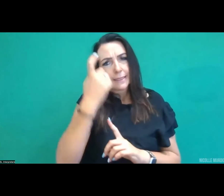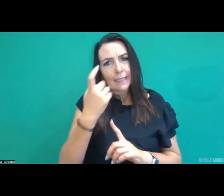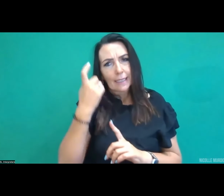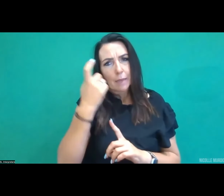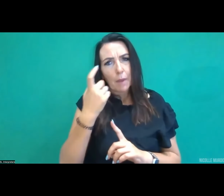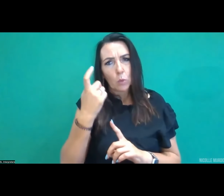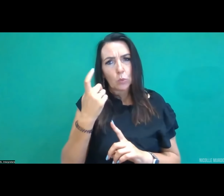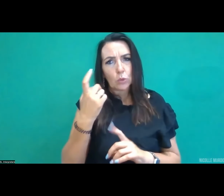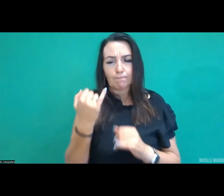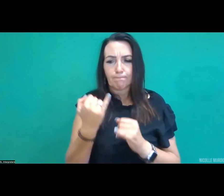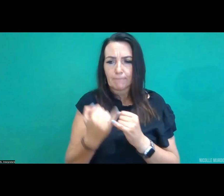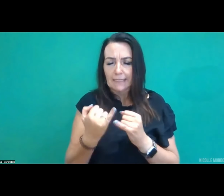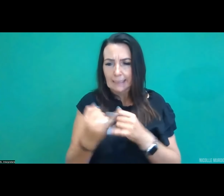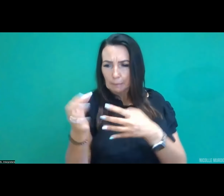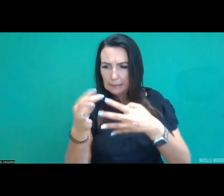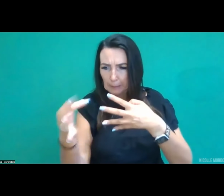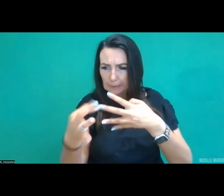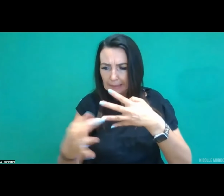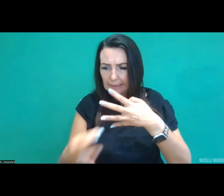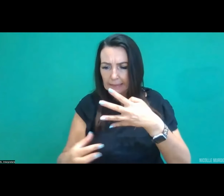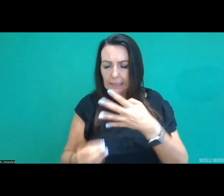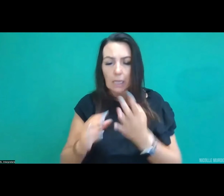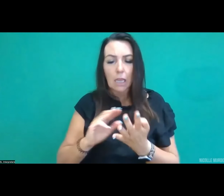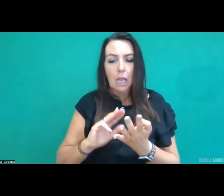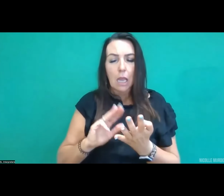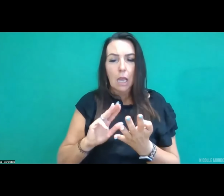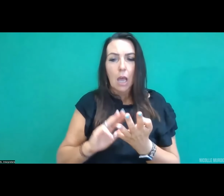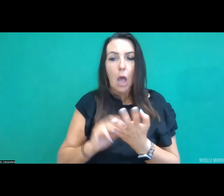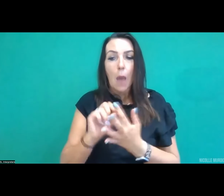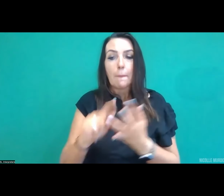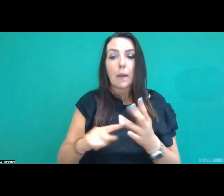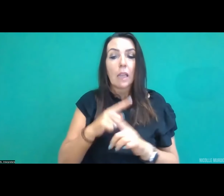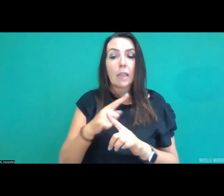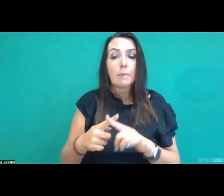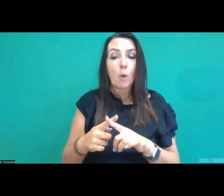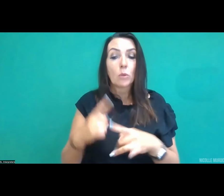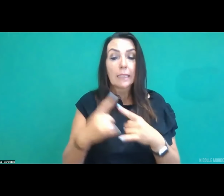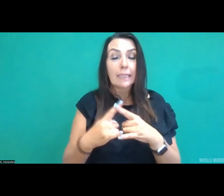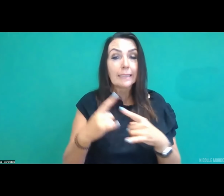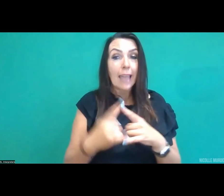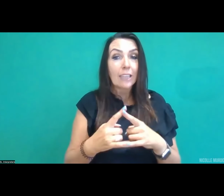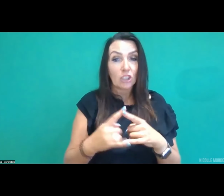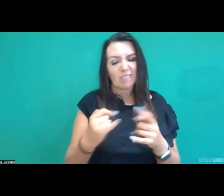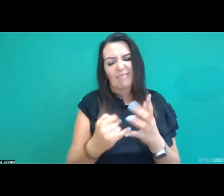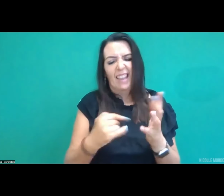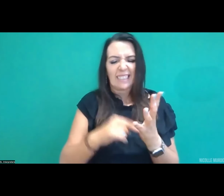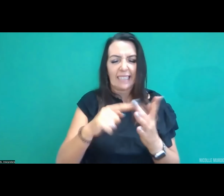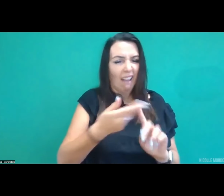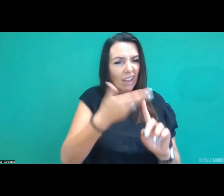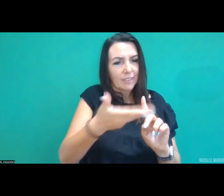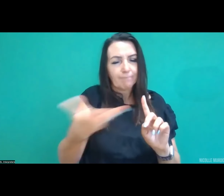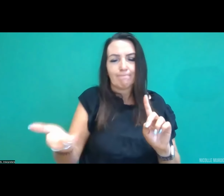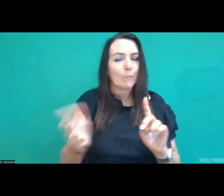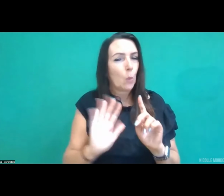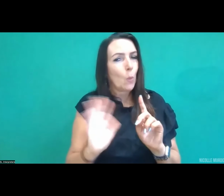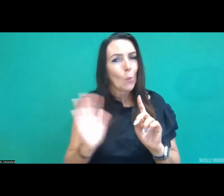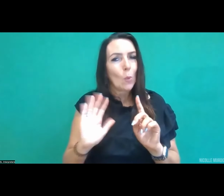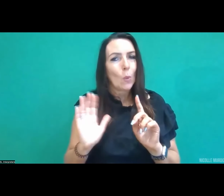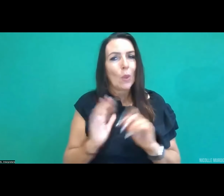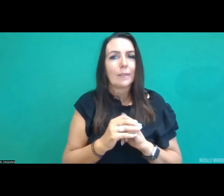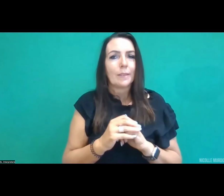So monkeypox is not necessarily seen as a sexually transmitted infection. So just being